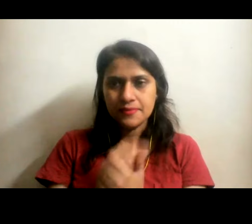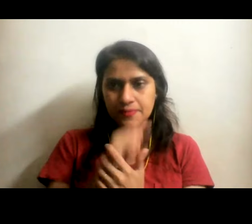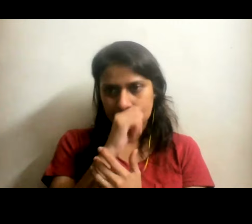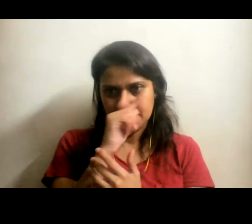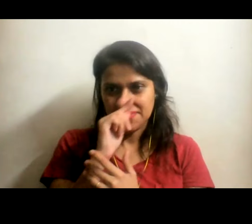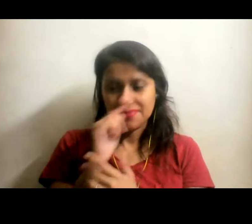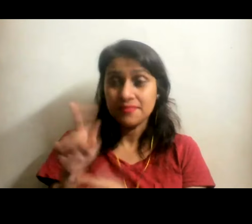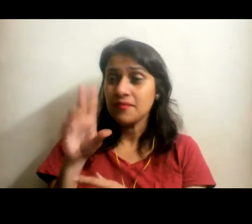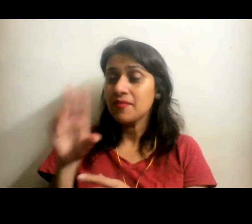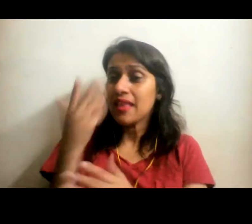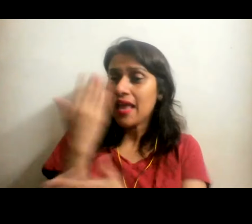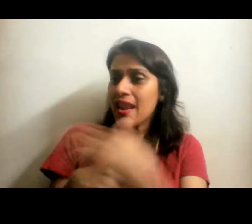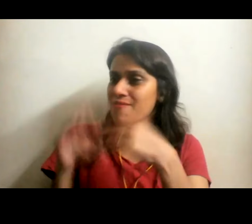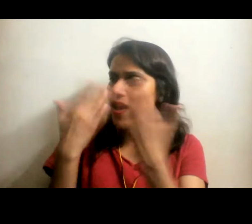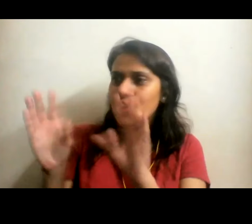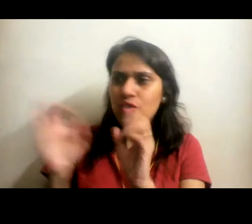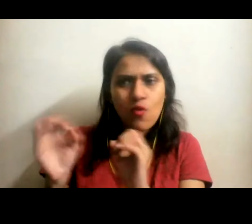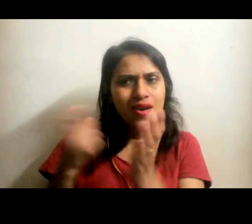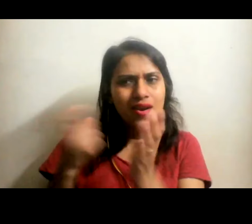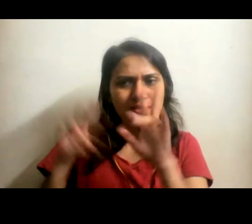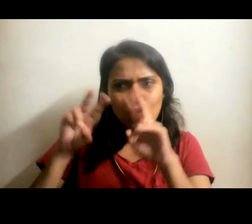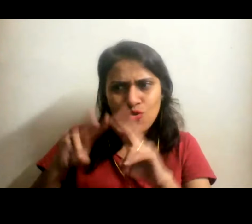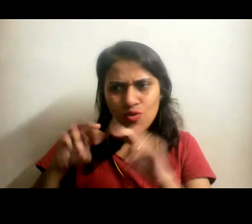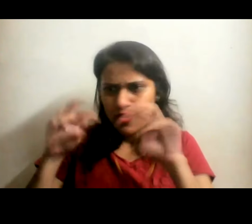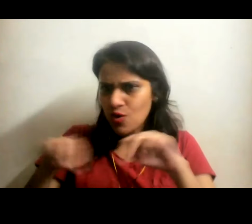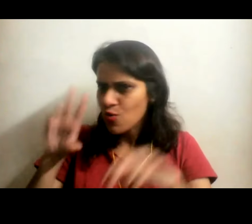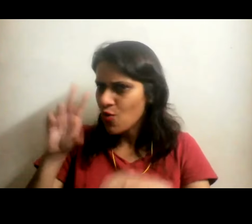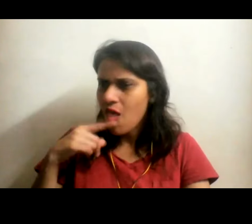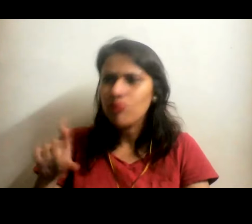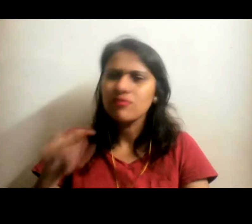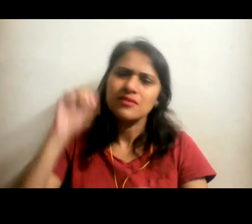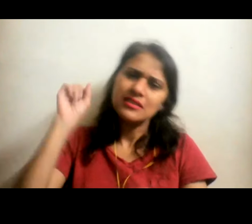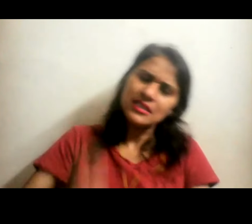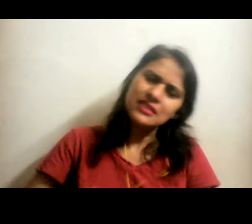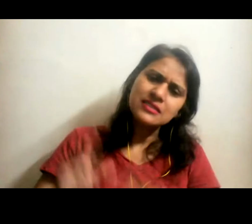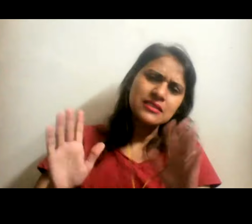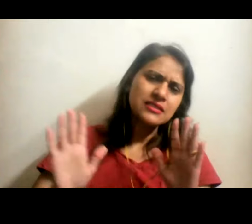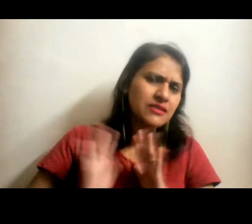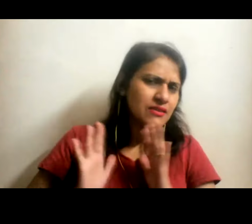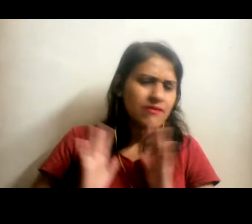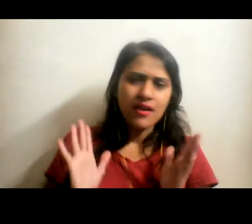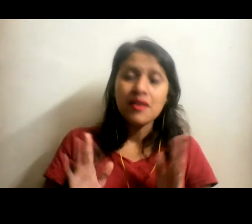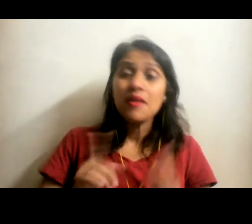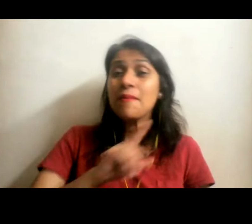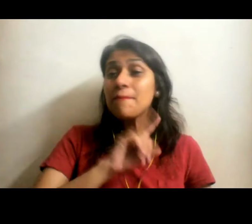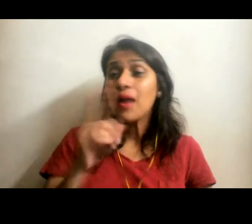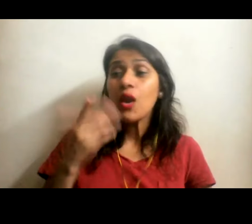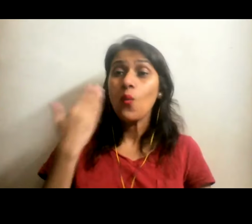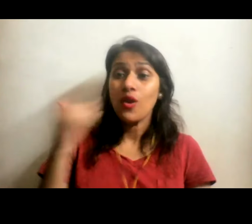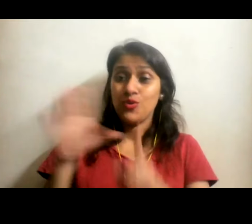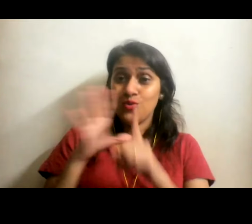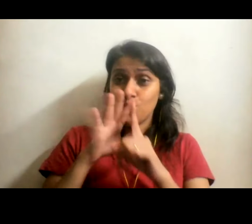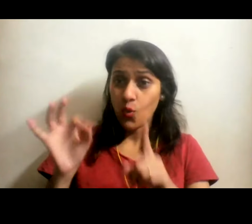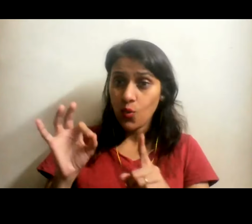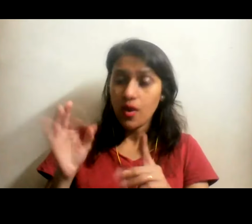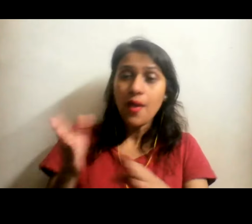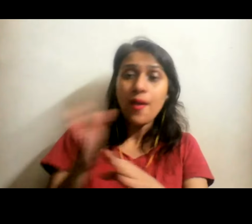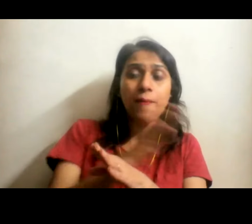any disability cannot research on the issue, because But when you do it, it is important